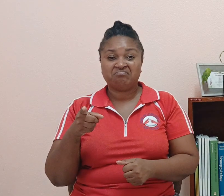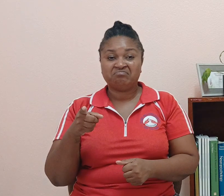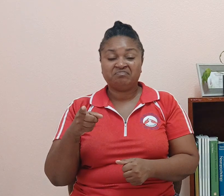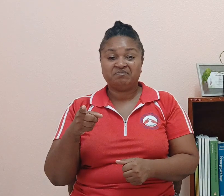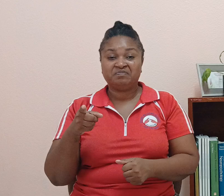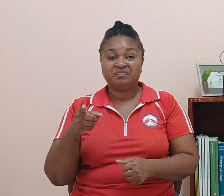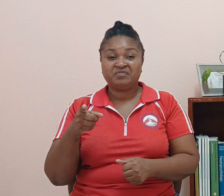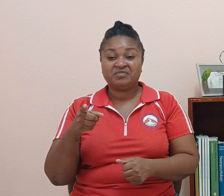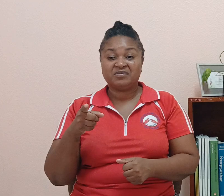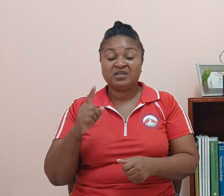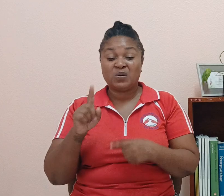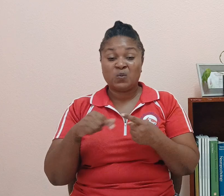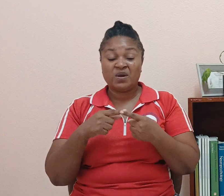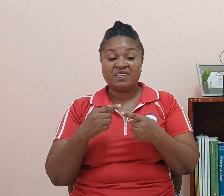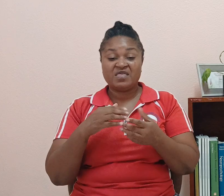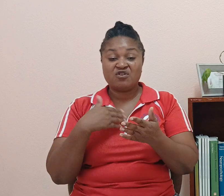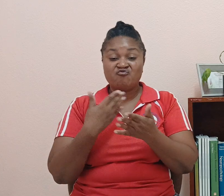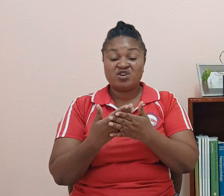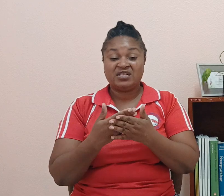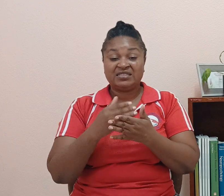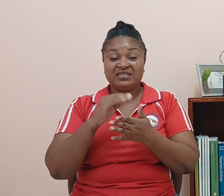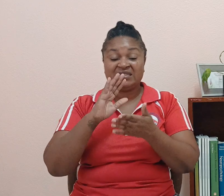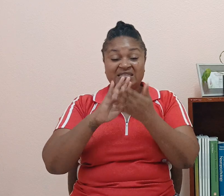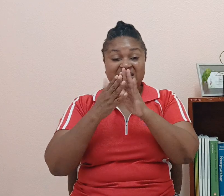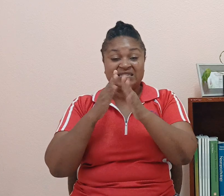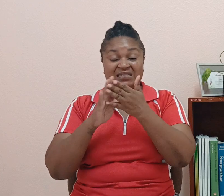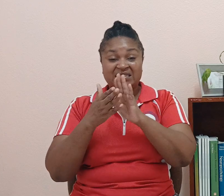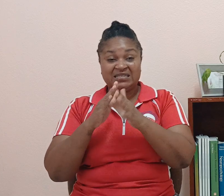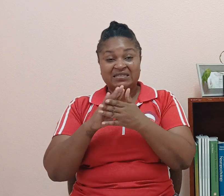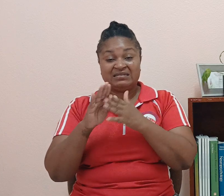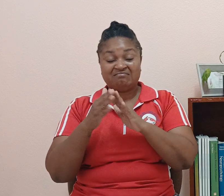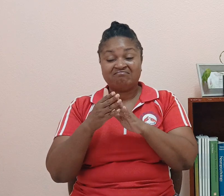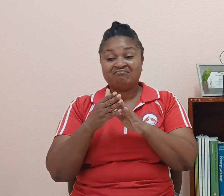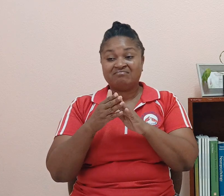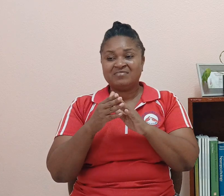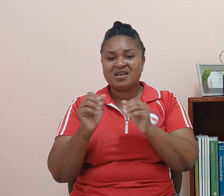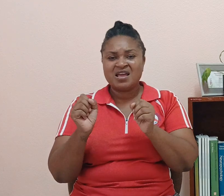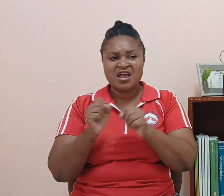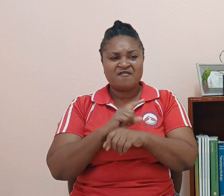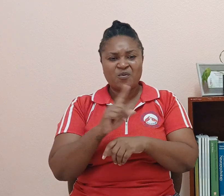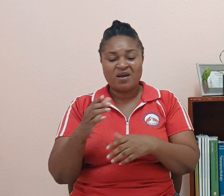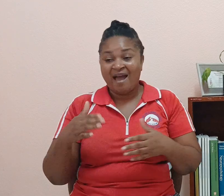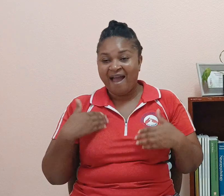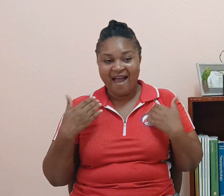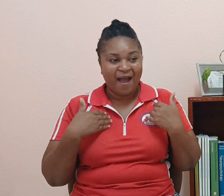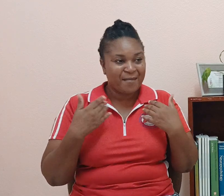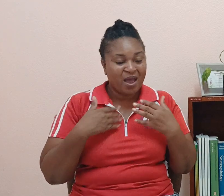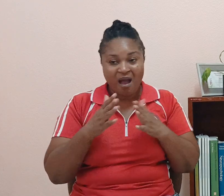When they got to Bethlehem, everyone was happy to see Naomi.